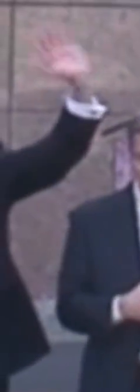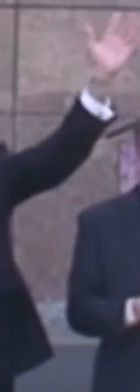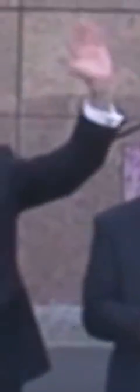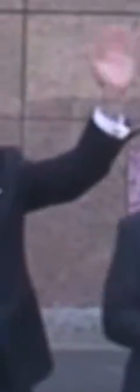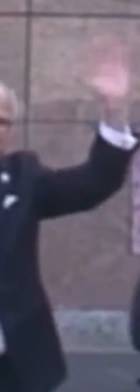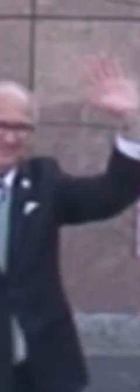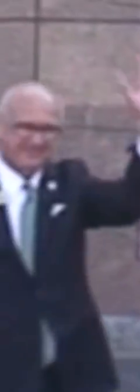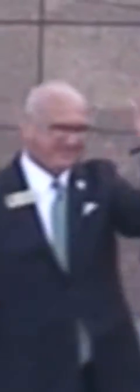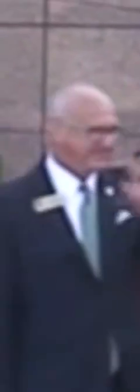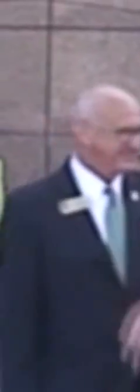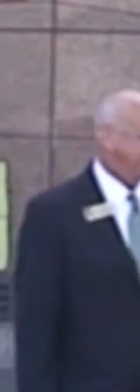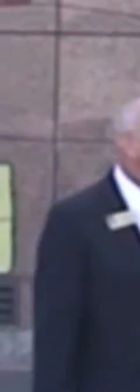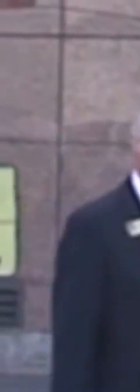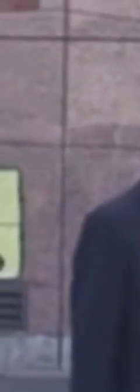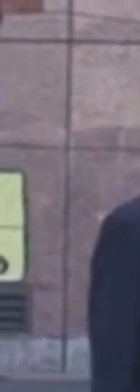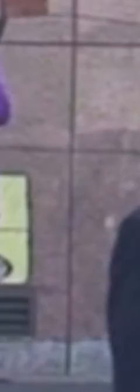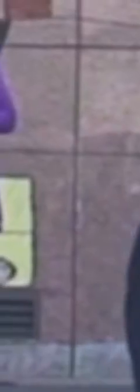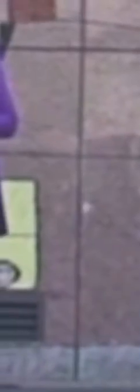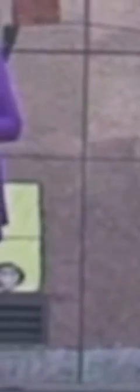applause?